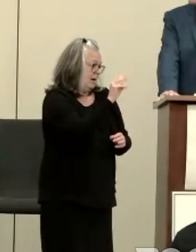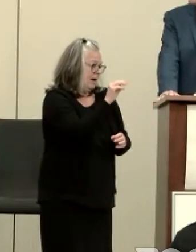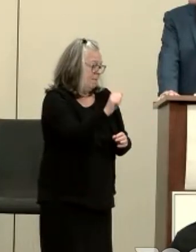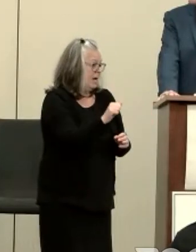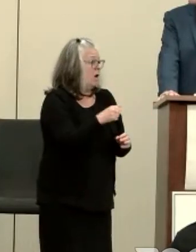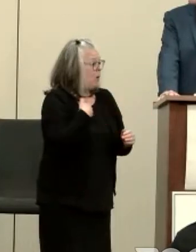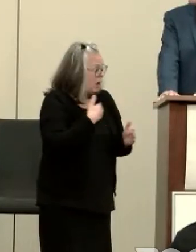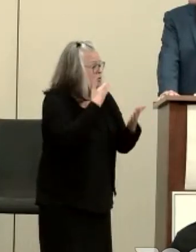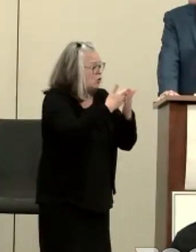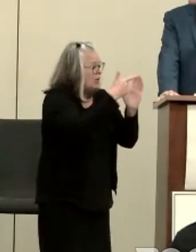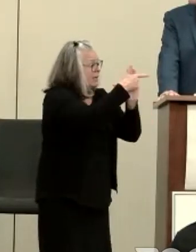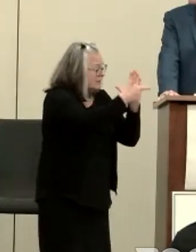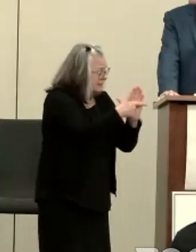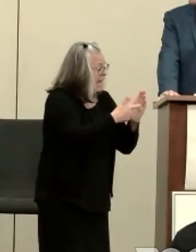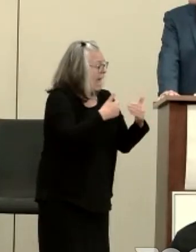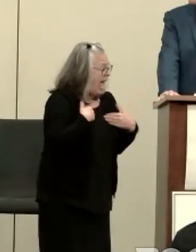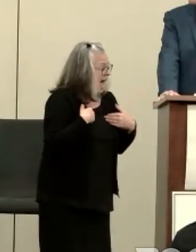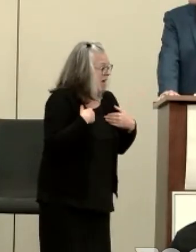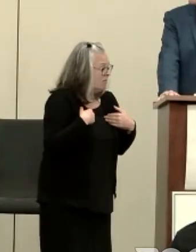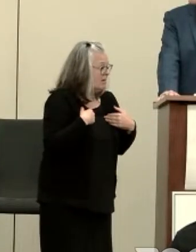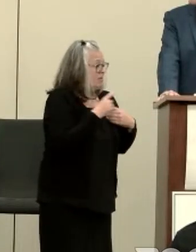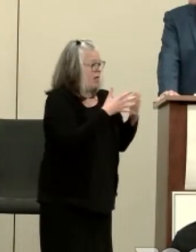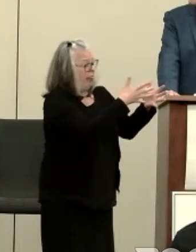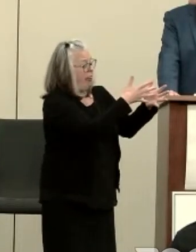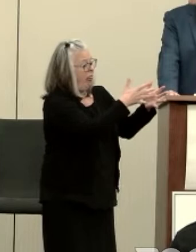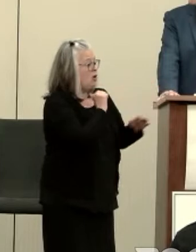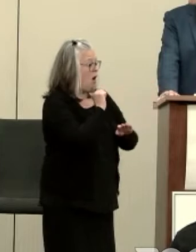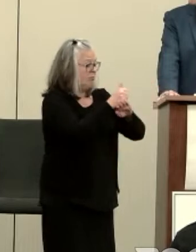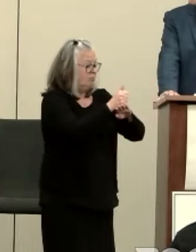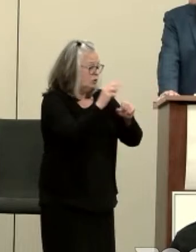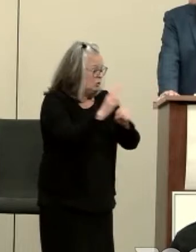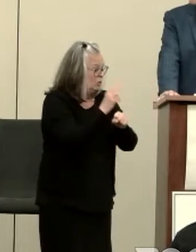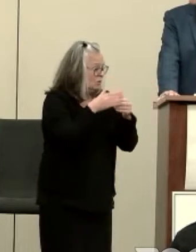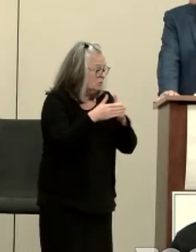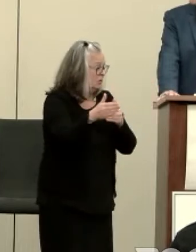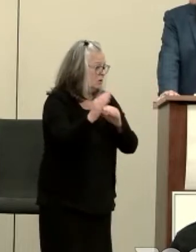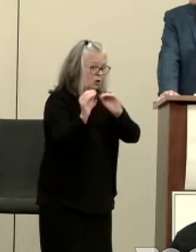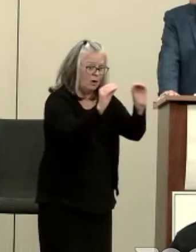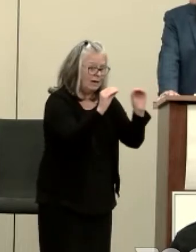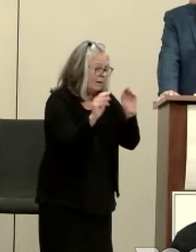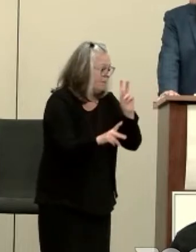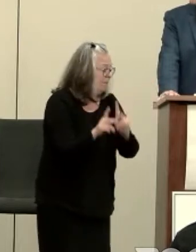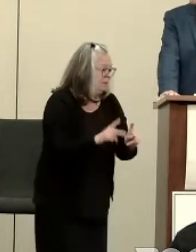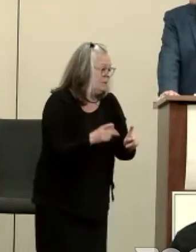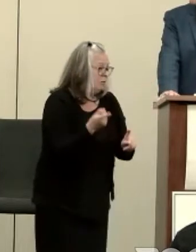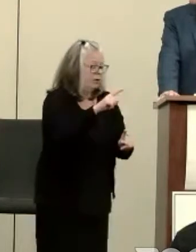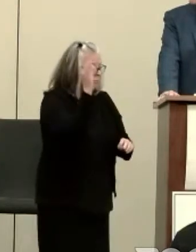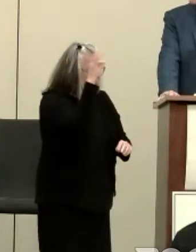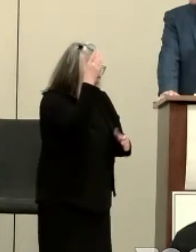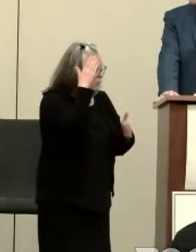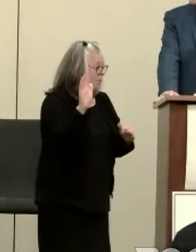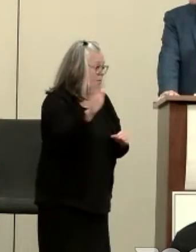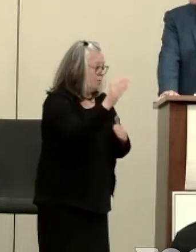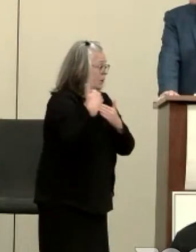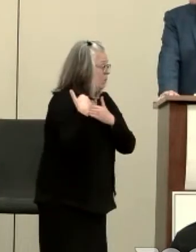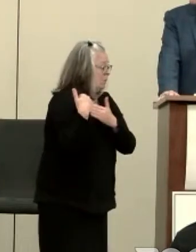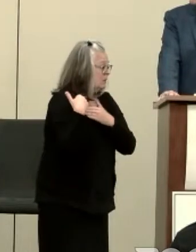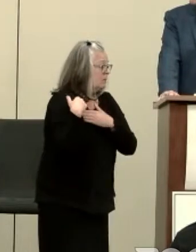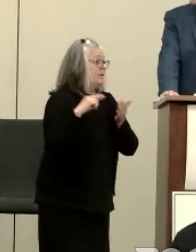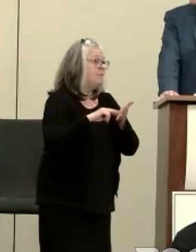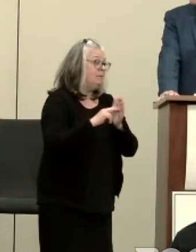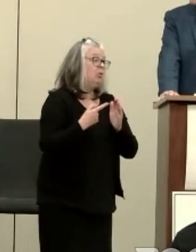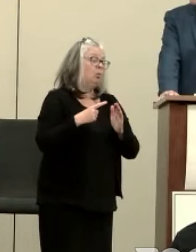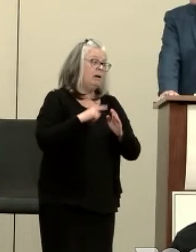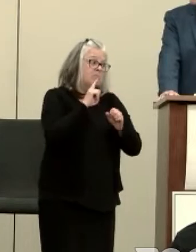good legislation that's not being implemented, that's not being educated. People don't know their responsibilities. So massive